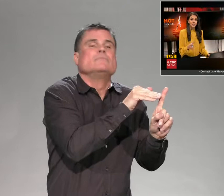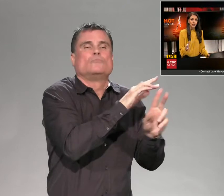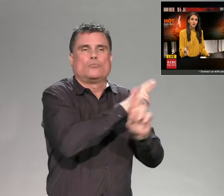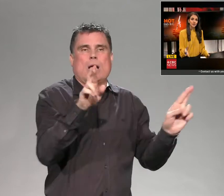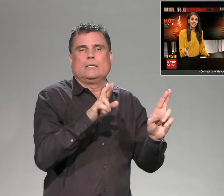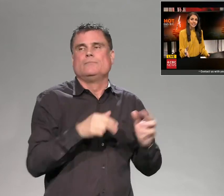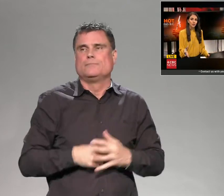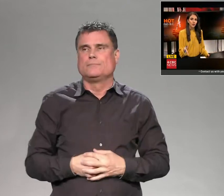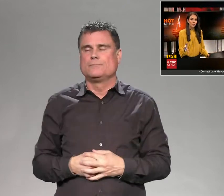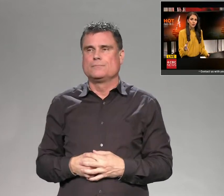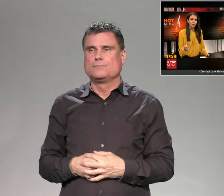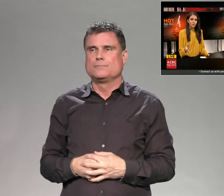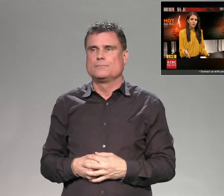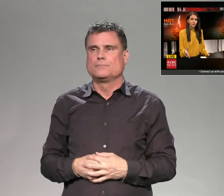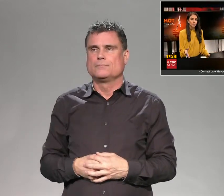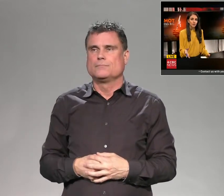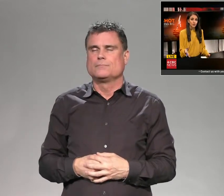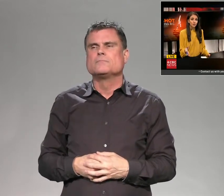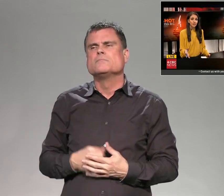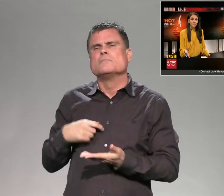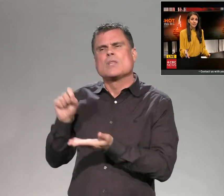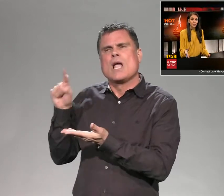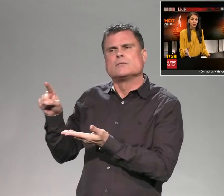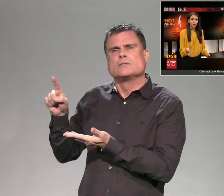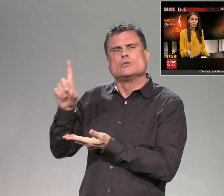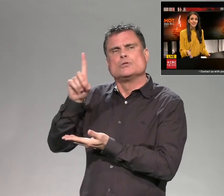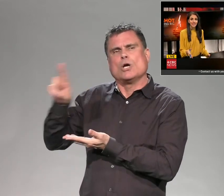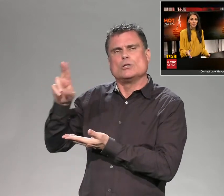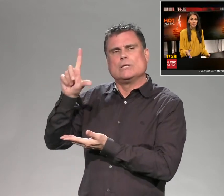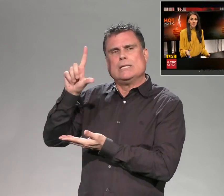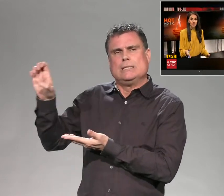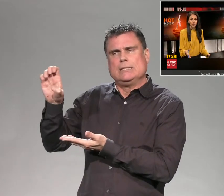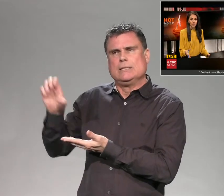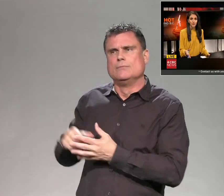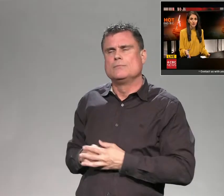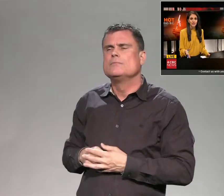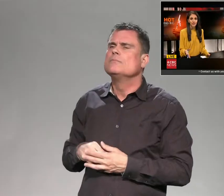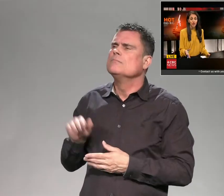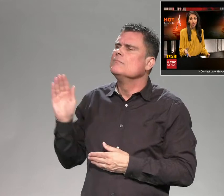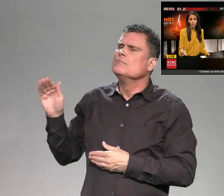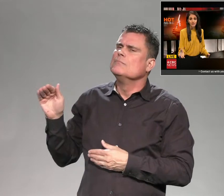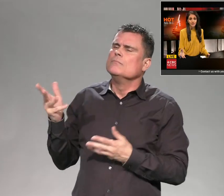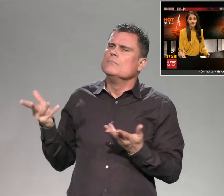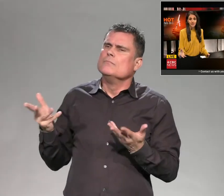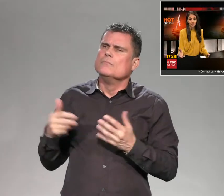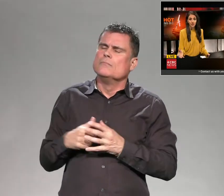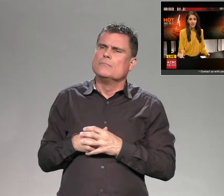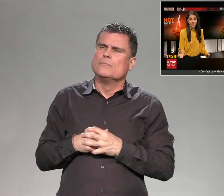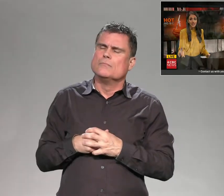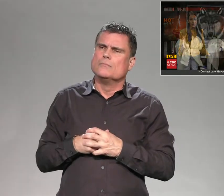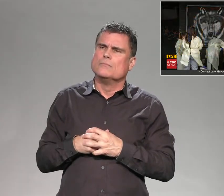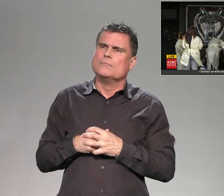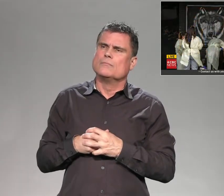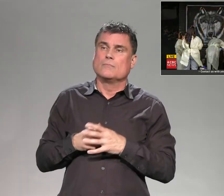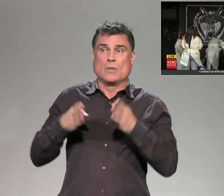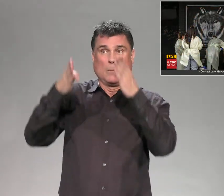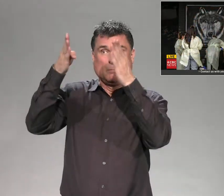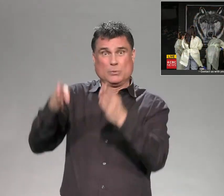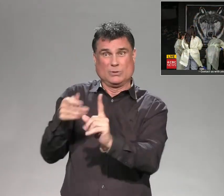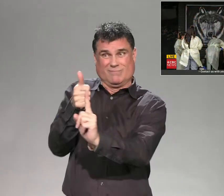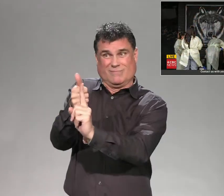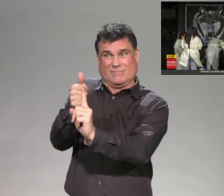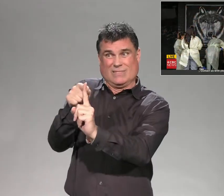areas. Dr. Lee, what about people who do live in urban centers and are experiencing homelessness and addiction? We saw